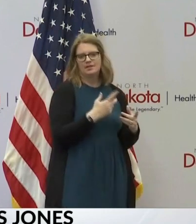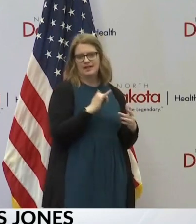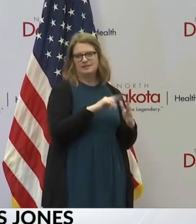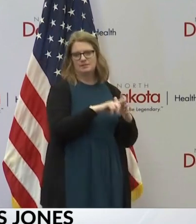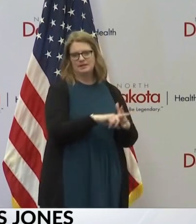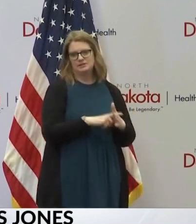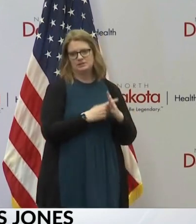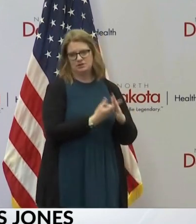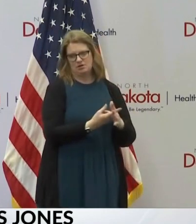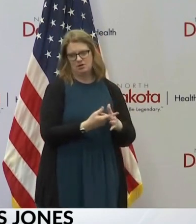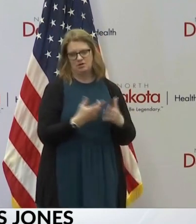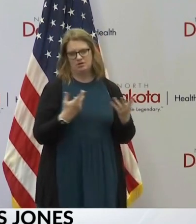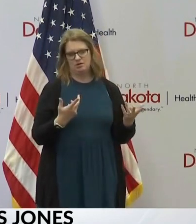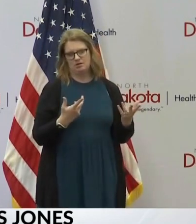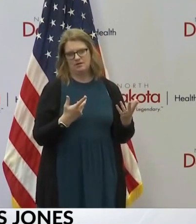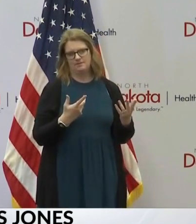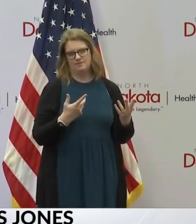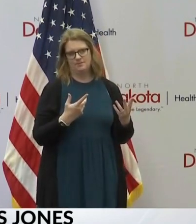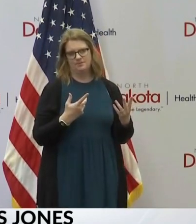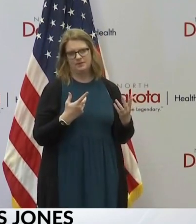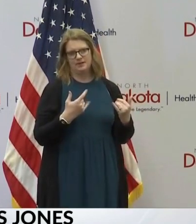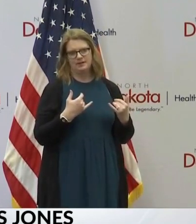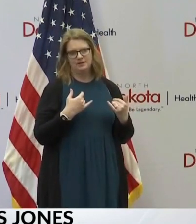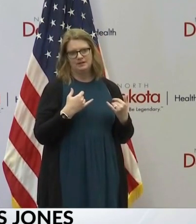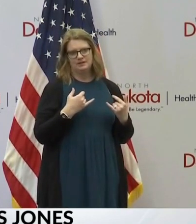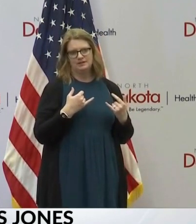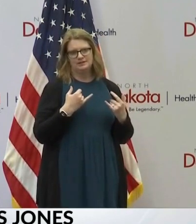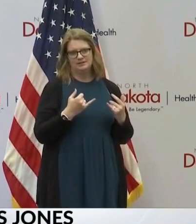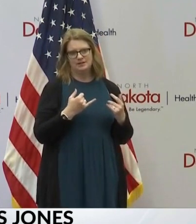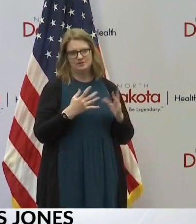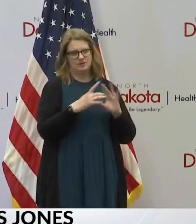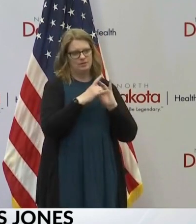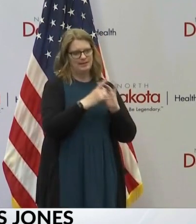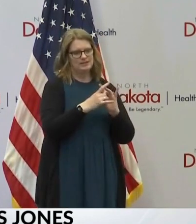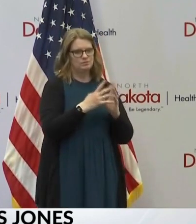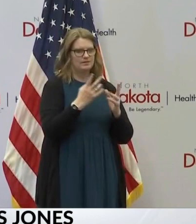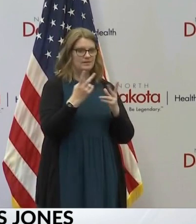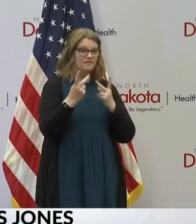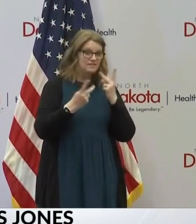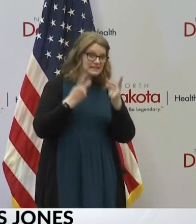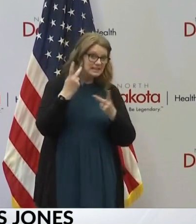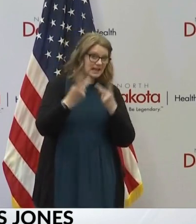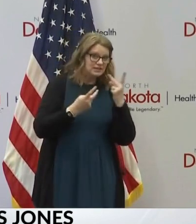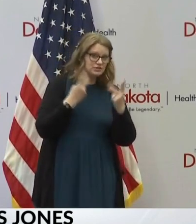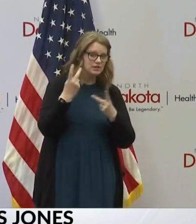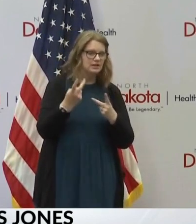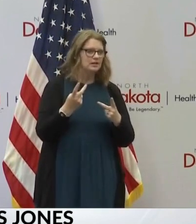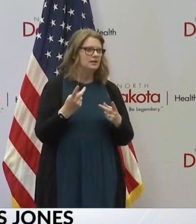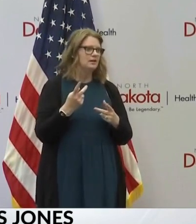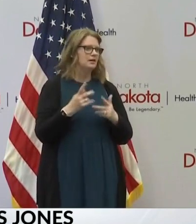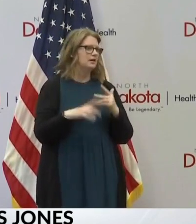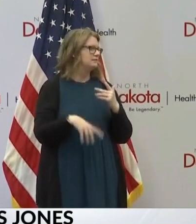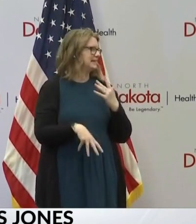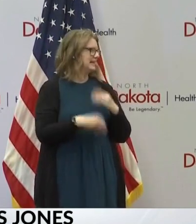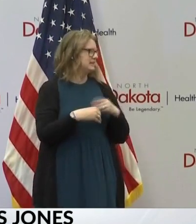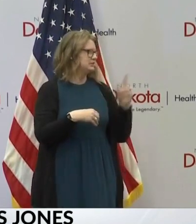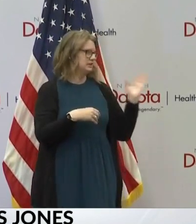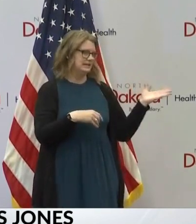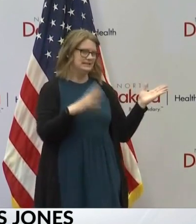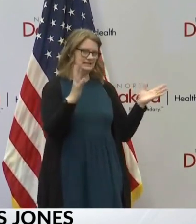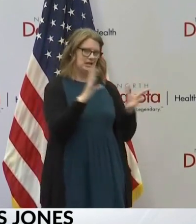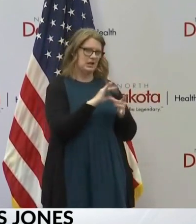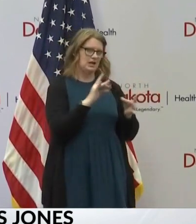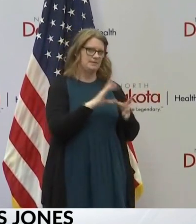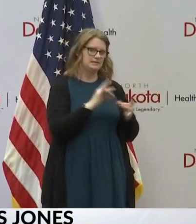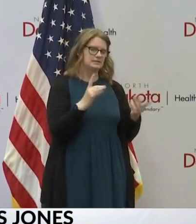starting point. As it relates to the visitation, Just to follow up on Governor Burgum's comments earlier,